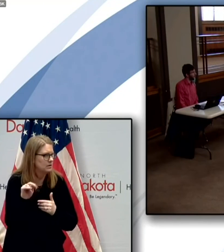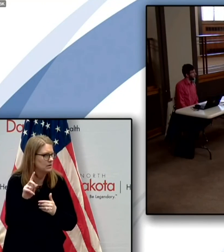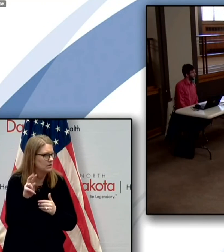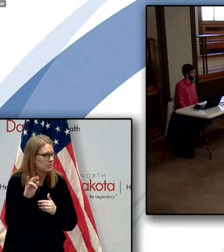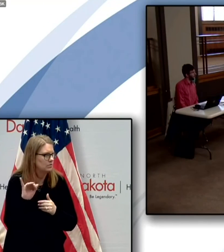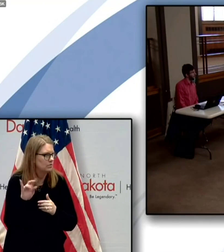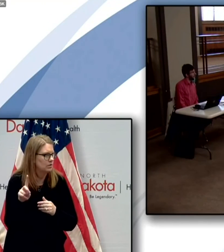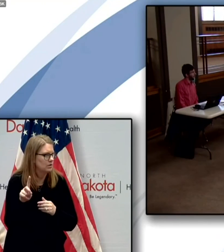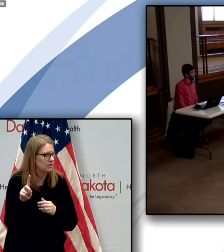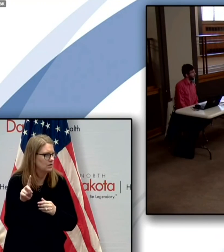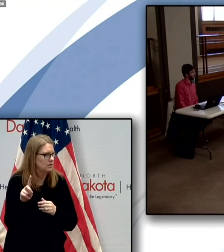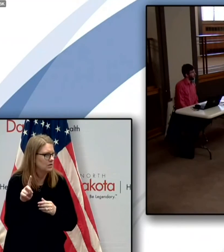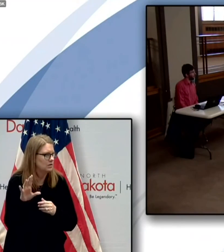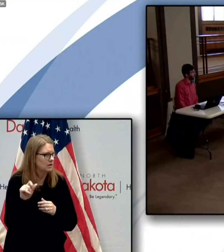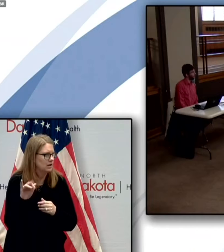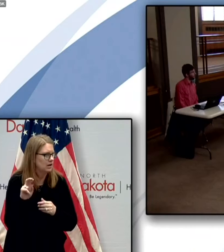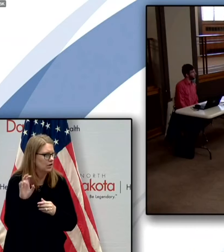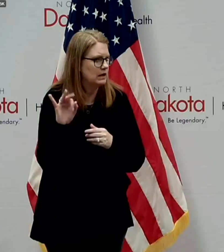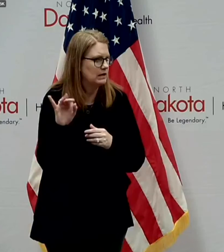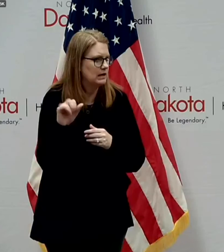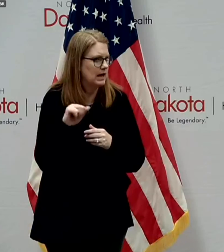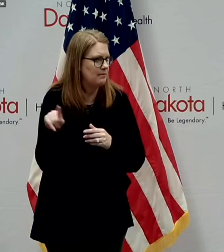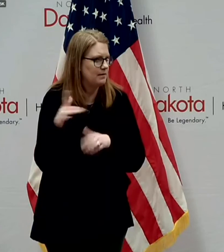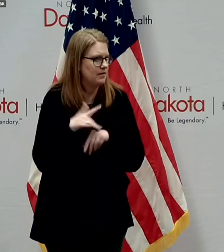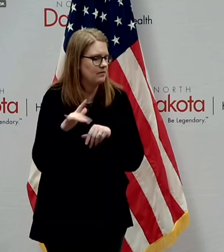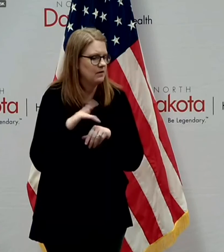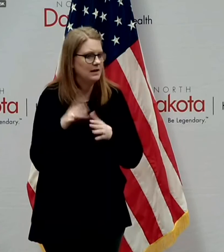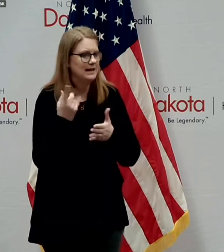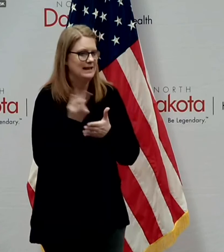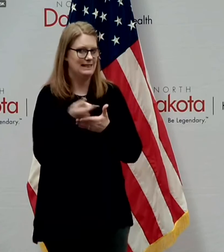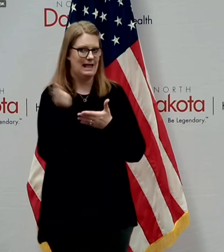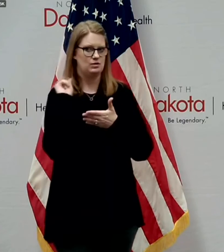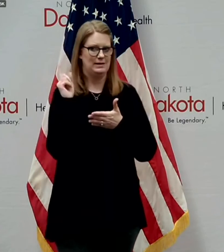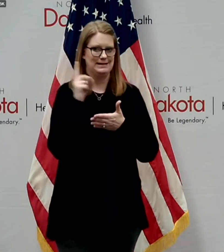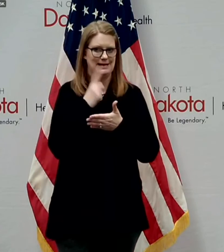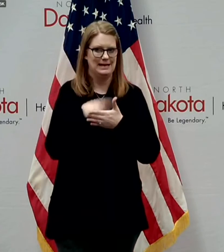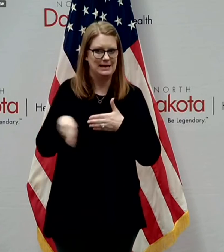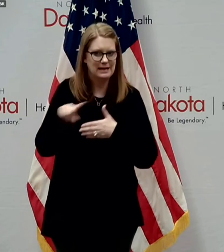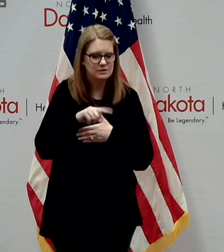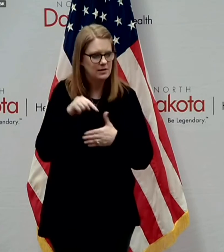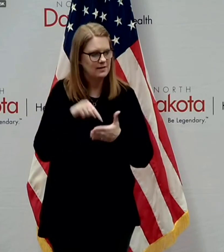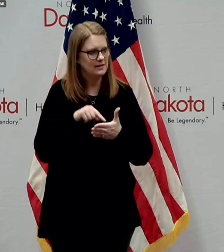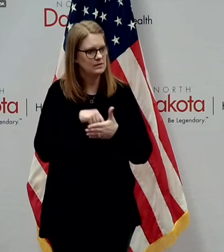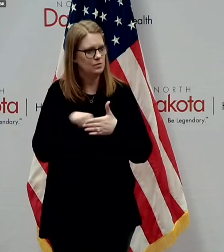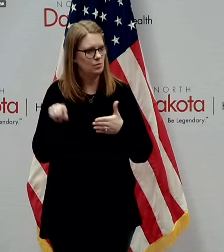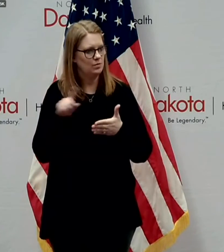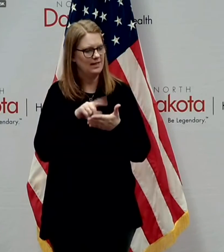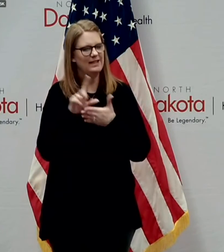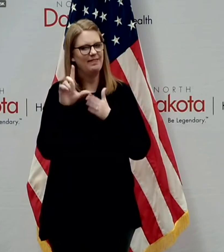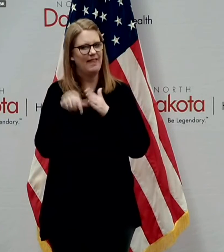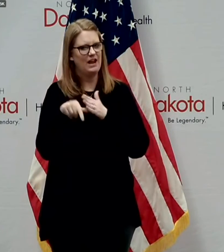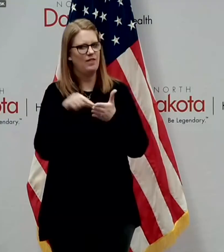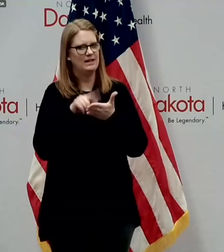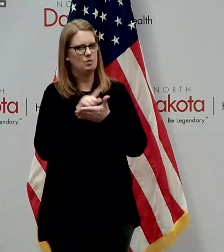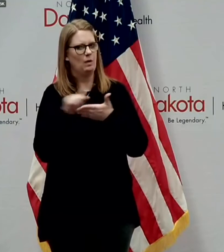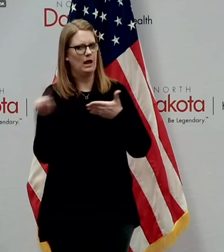Care 19 app will be unveiled? Last week I said next week, so this week it would be later this week.